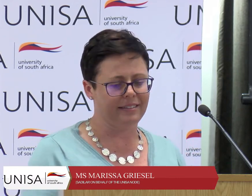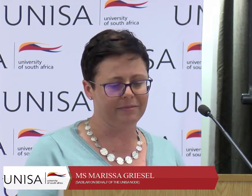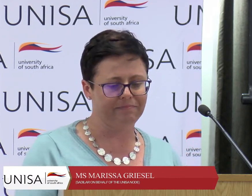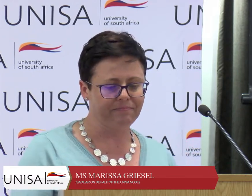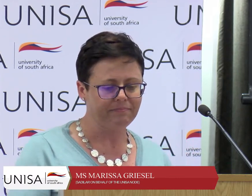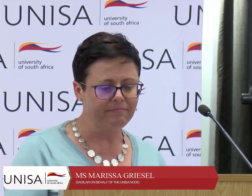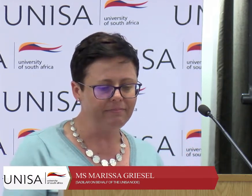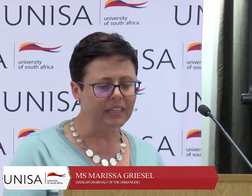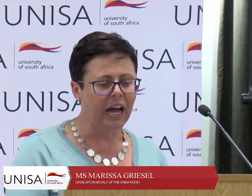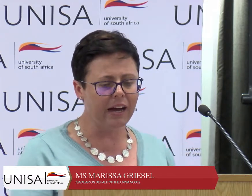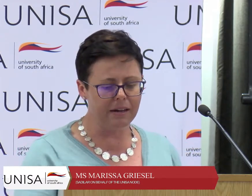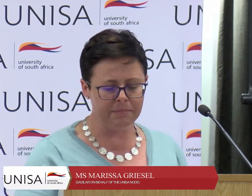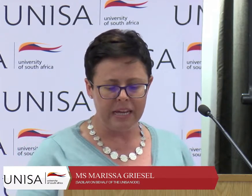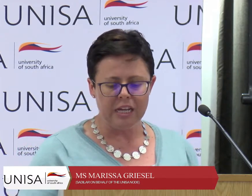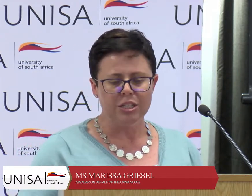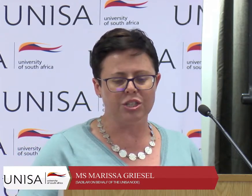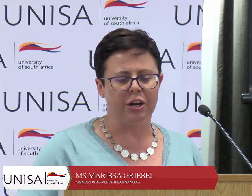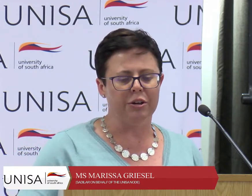exactly that.